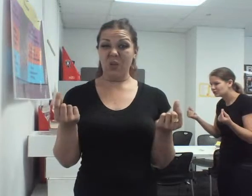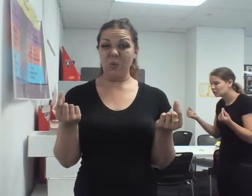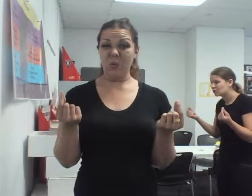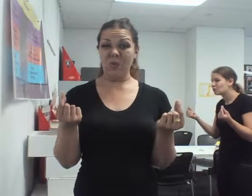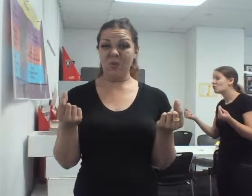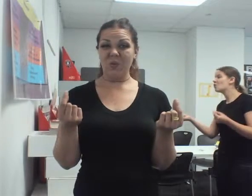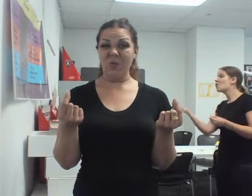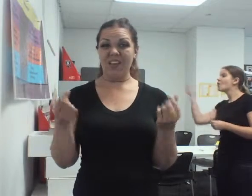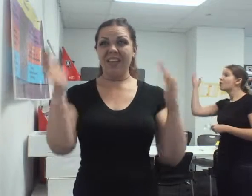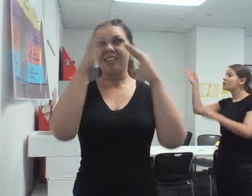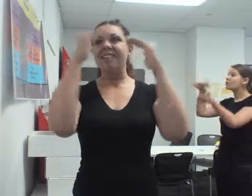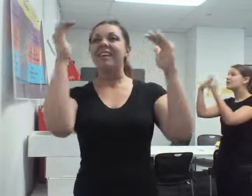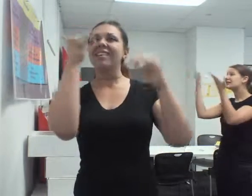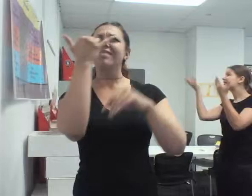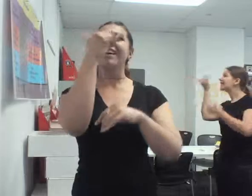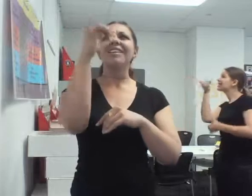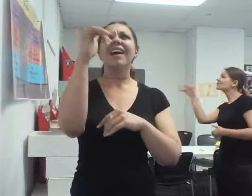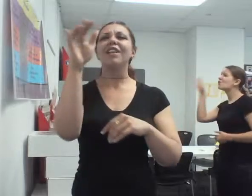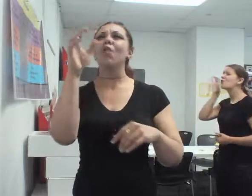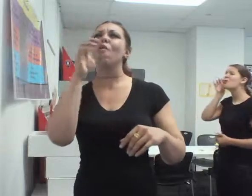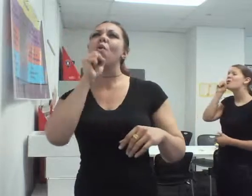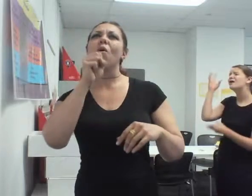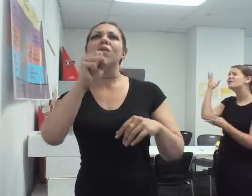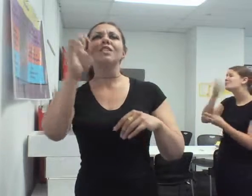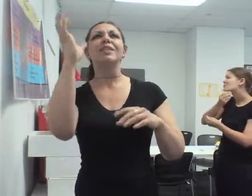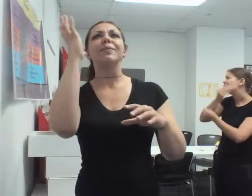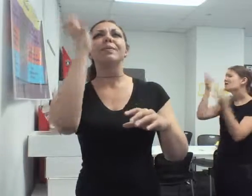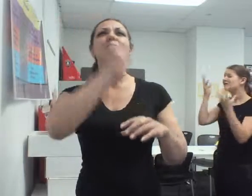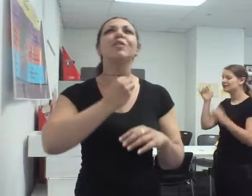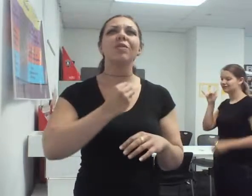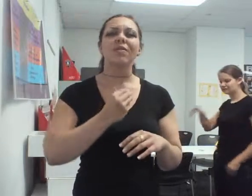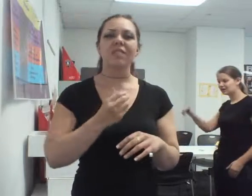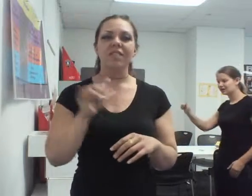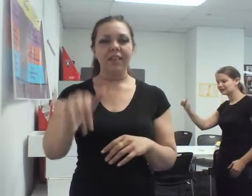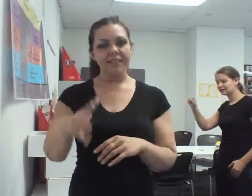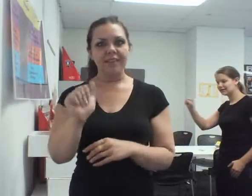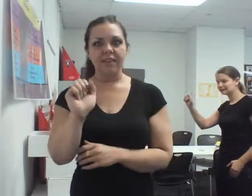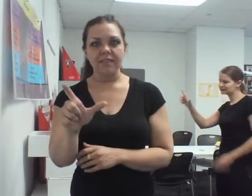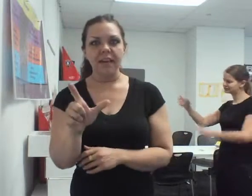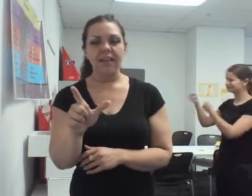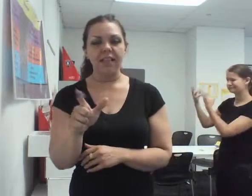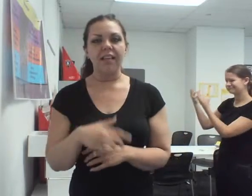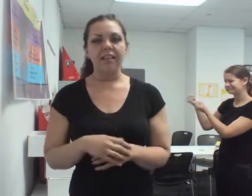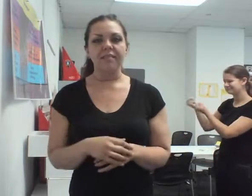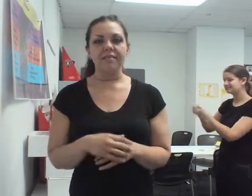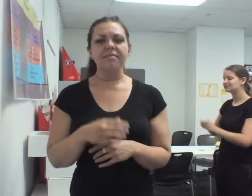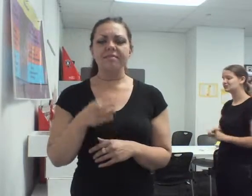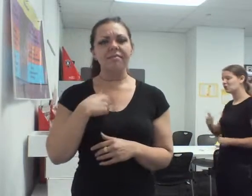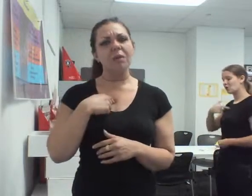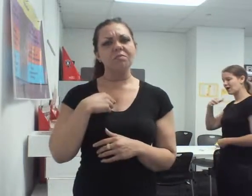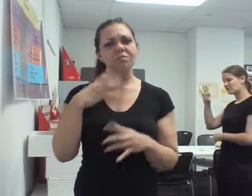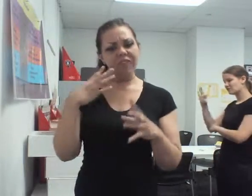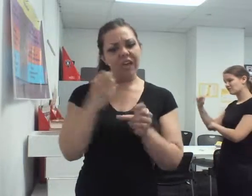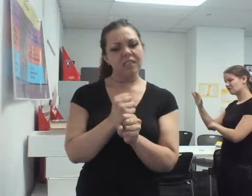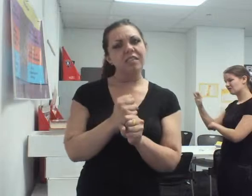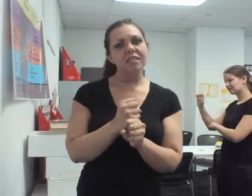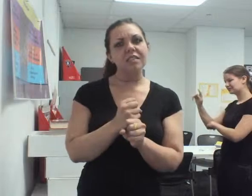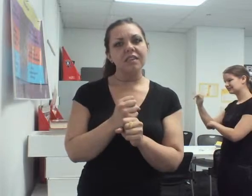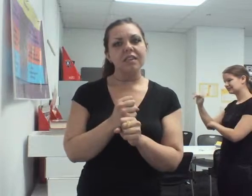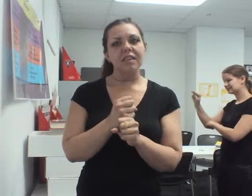Yellow, it's orange, it's gorgeous, it's beautiful, that's it. Okay, so I'm fascinated. I'm adding all of these